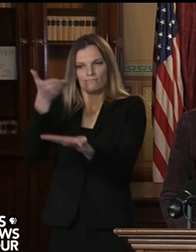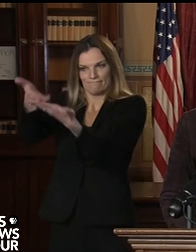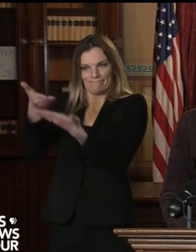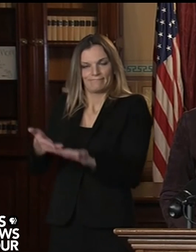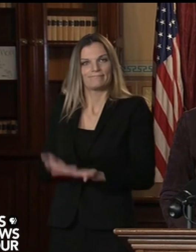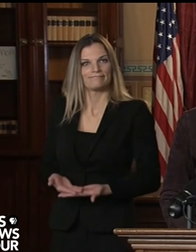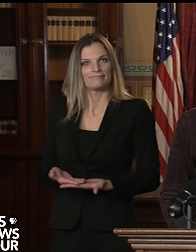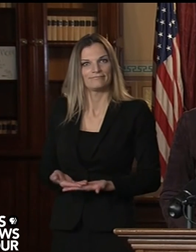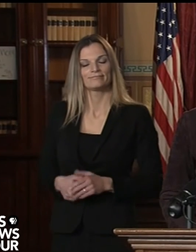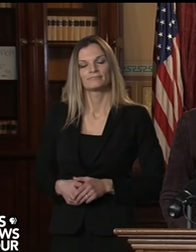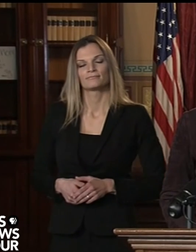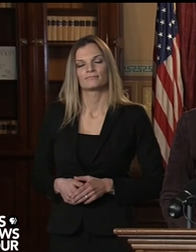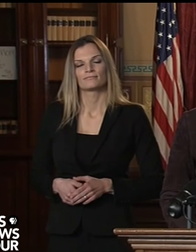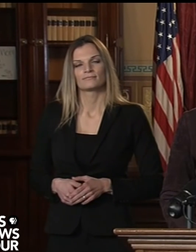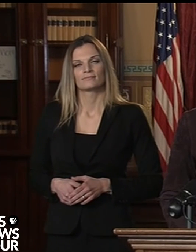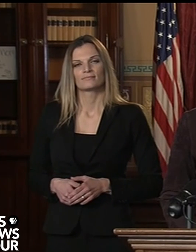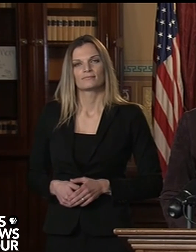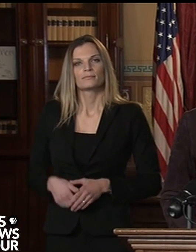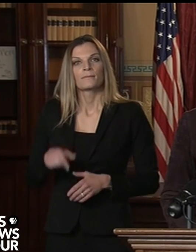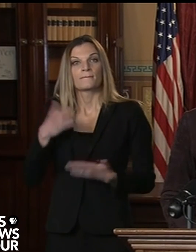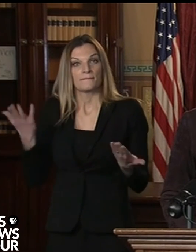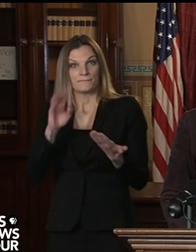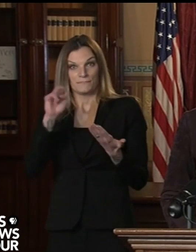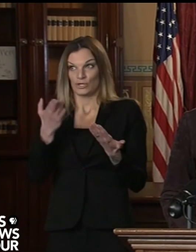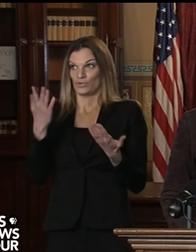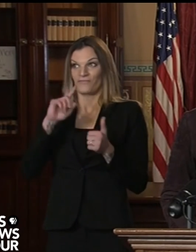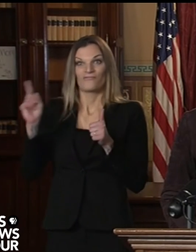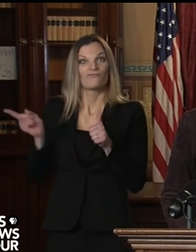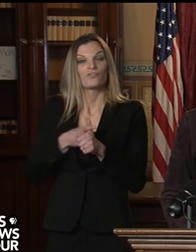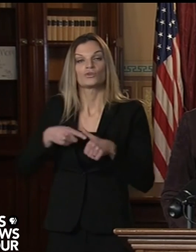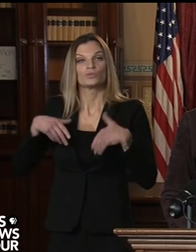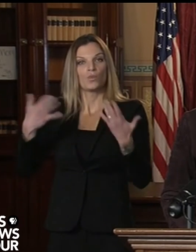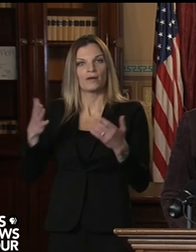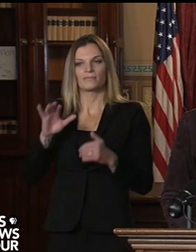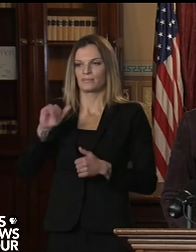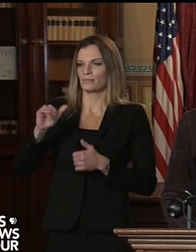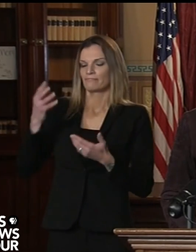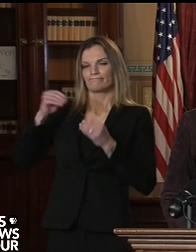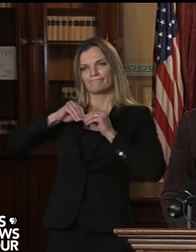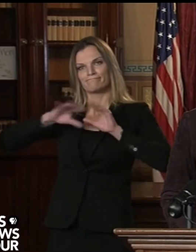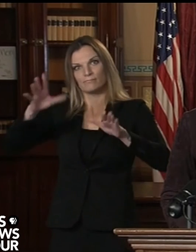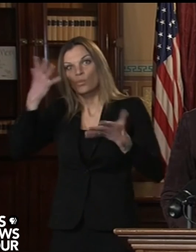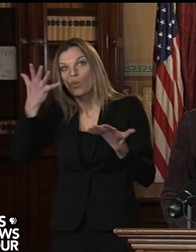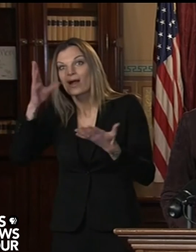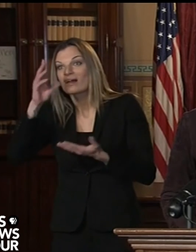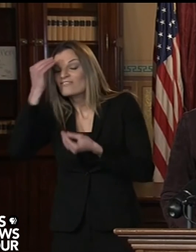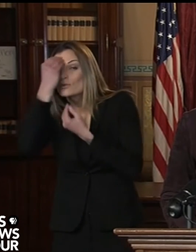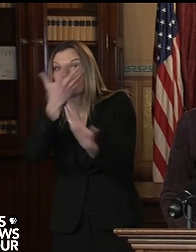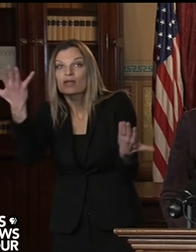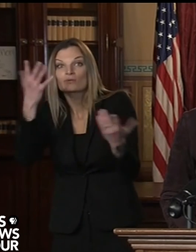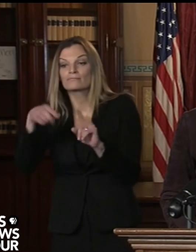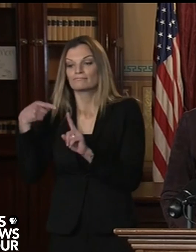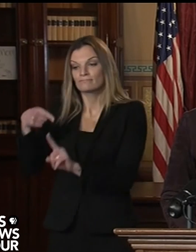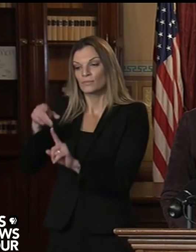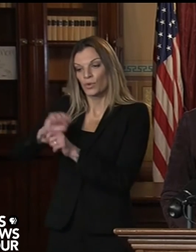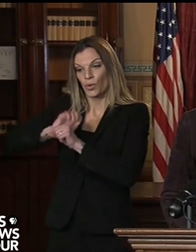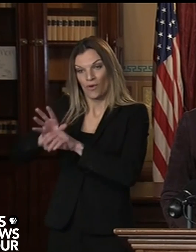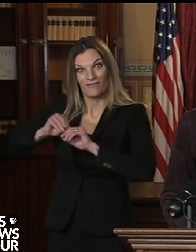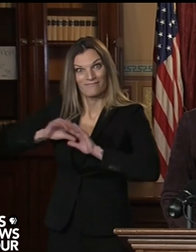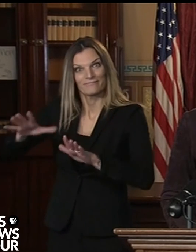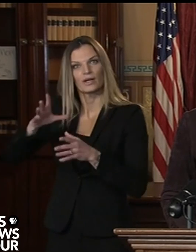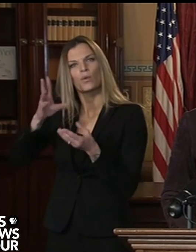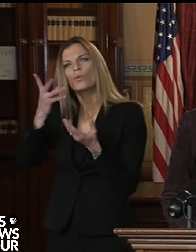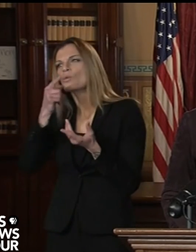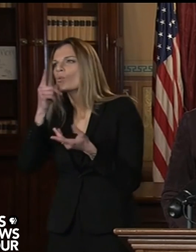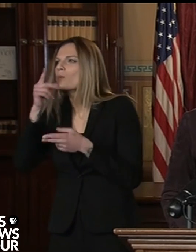virus. Michigan was one of the first states to release demographic data on COVID-19 because we are